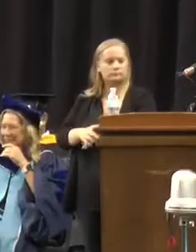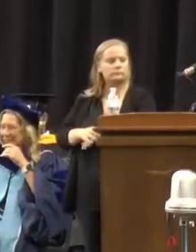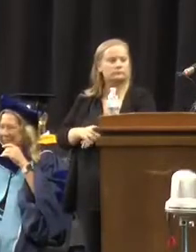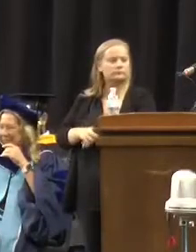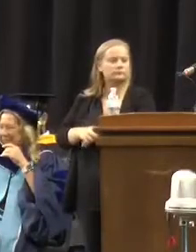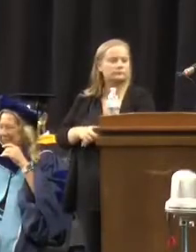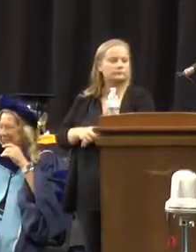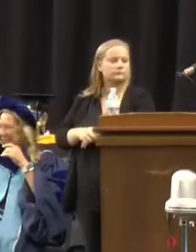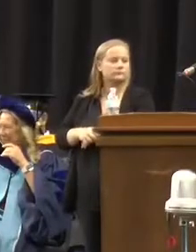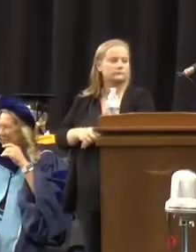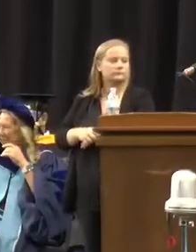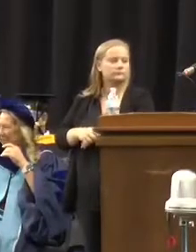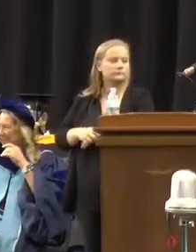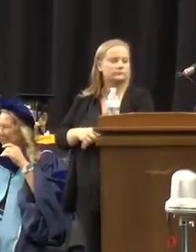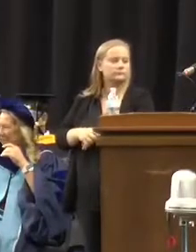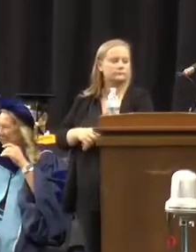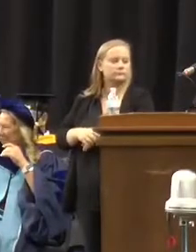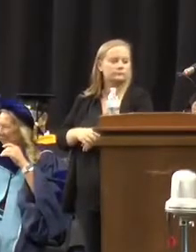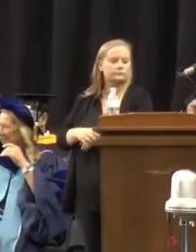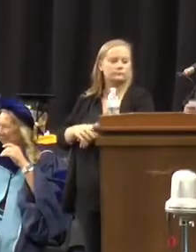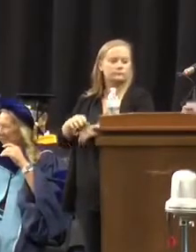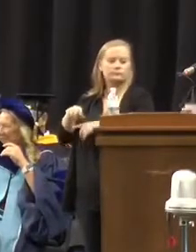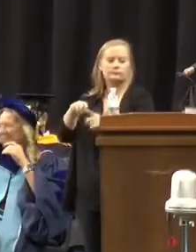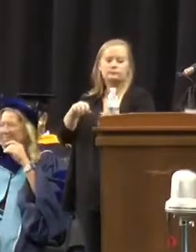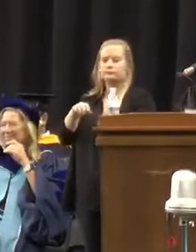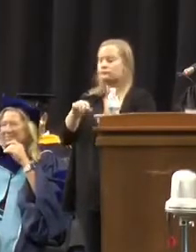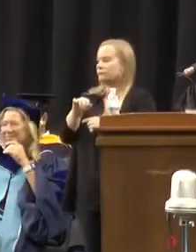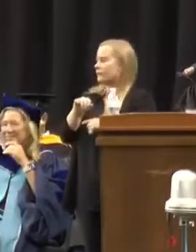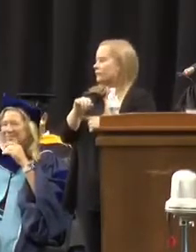Got it. Jasmine.